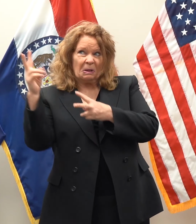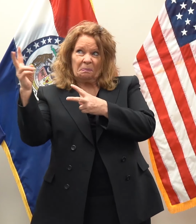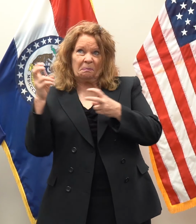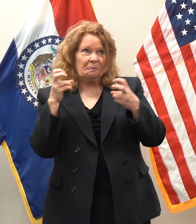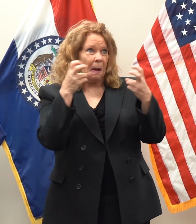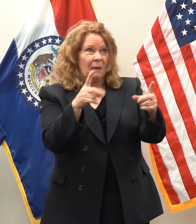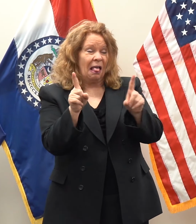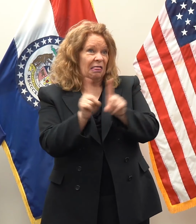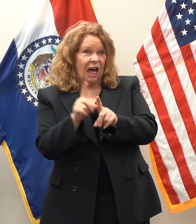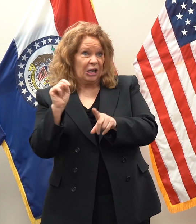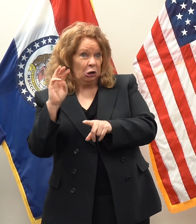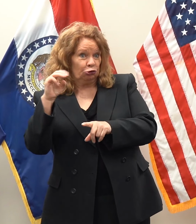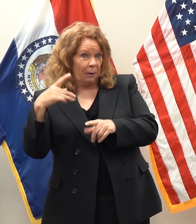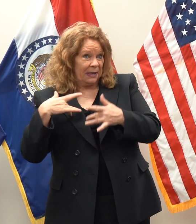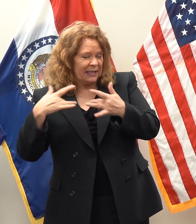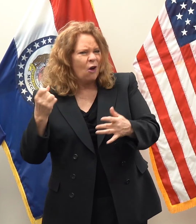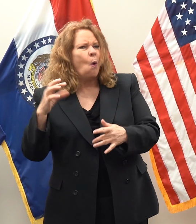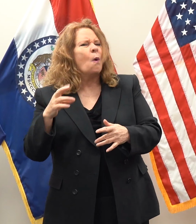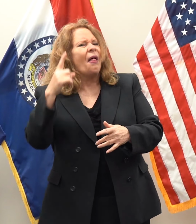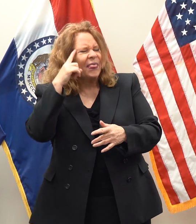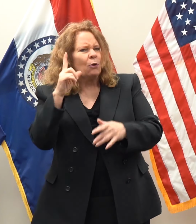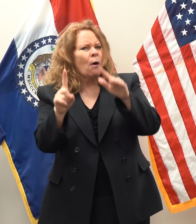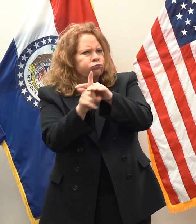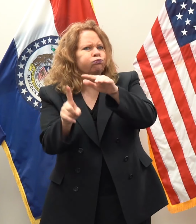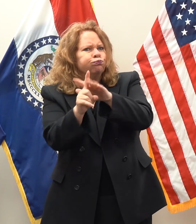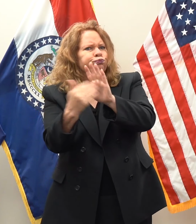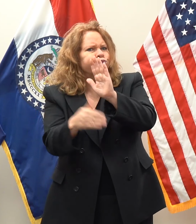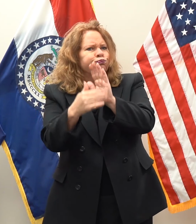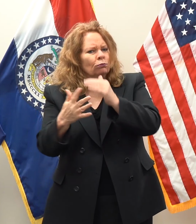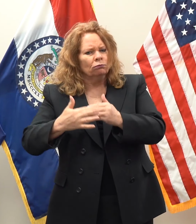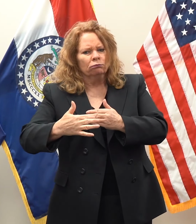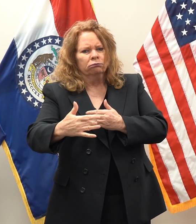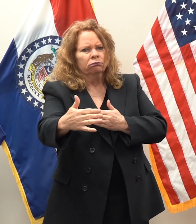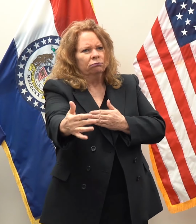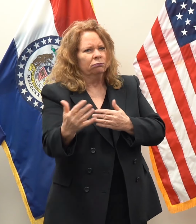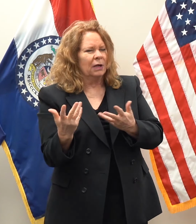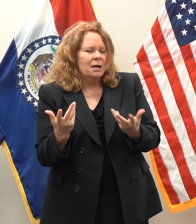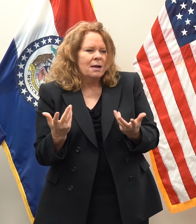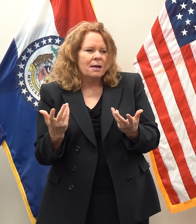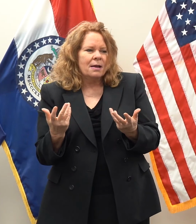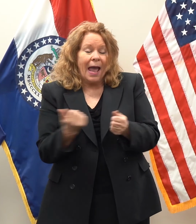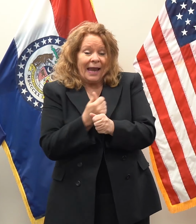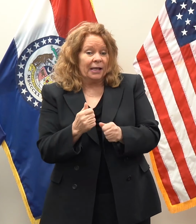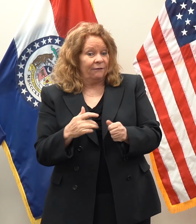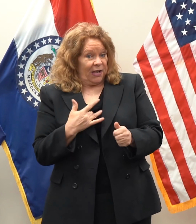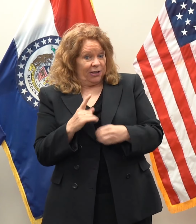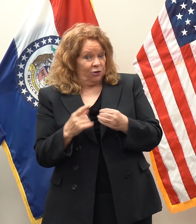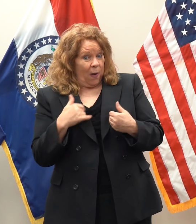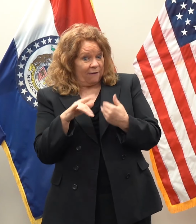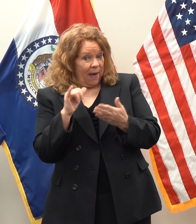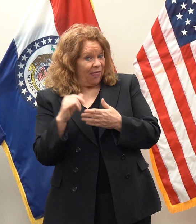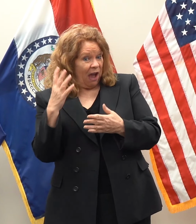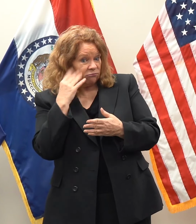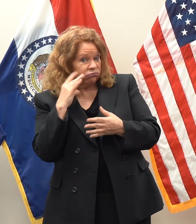Republican playbook, or is this something we're going to see throughout this campaign? Is it going to devolve? Any early feelings you have about things like